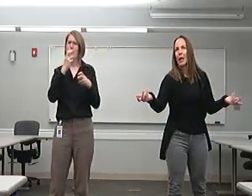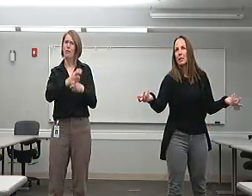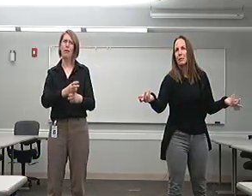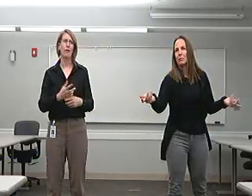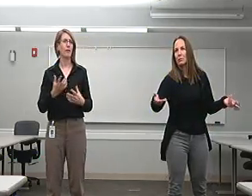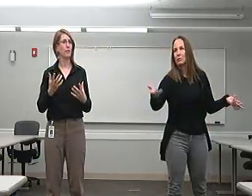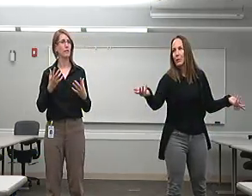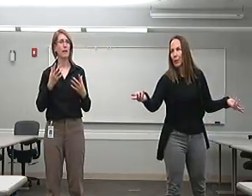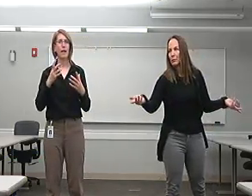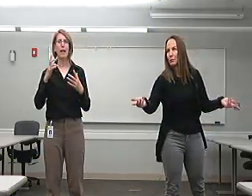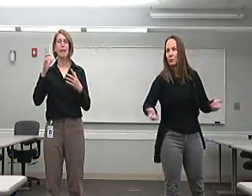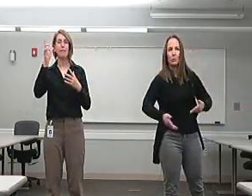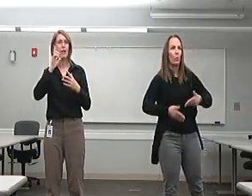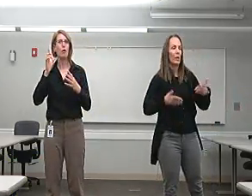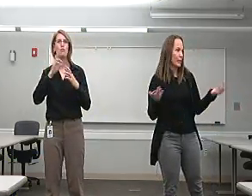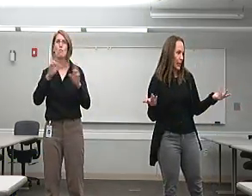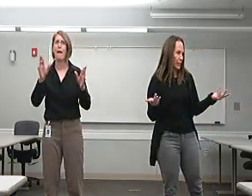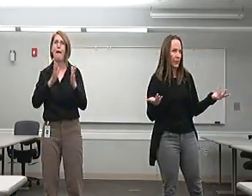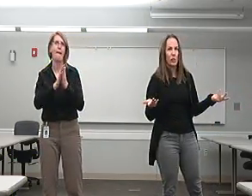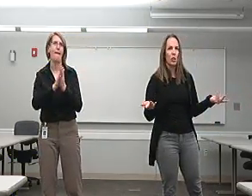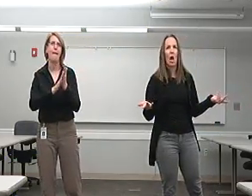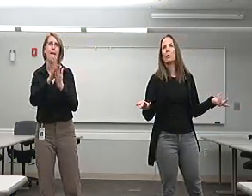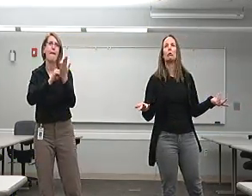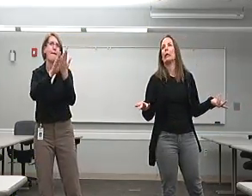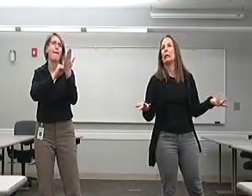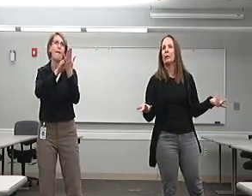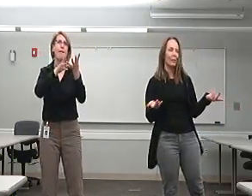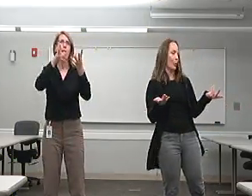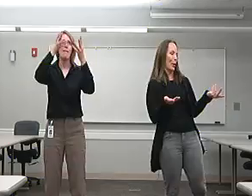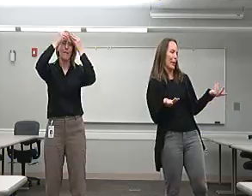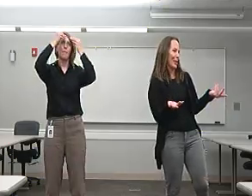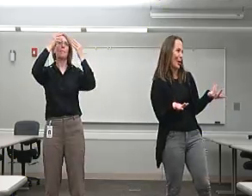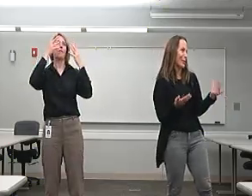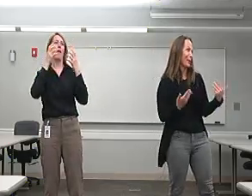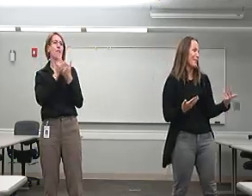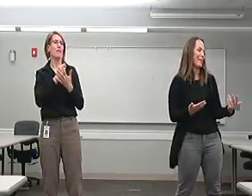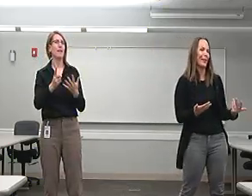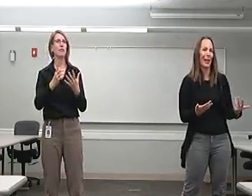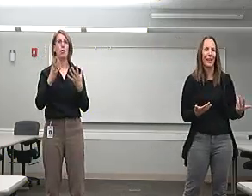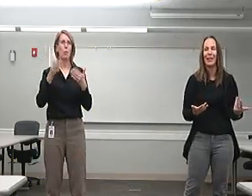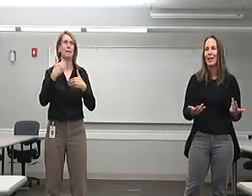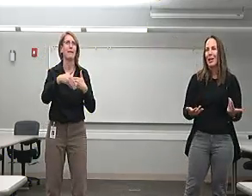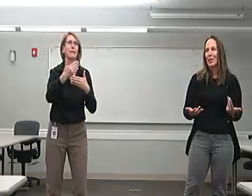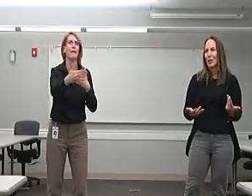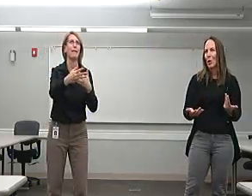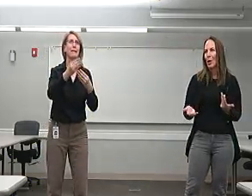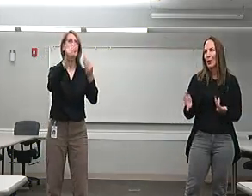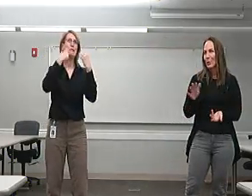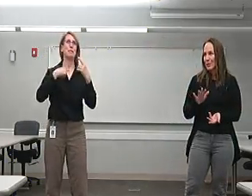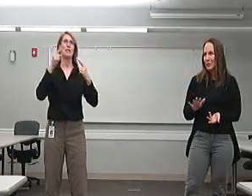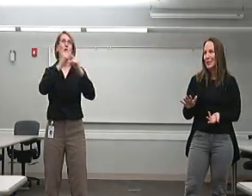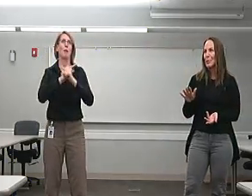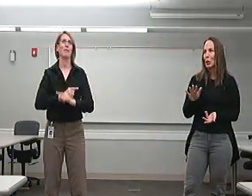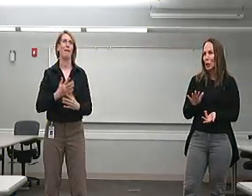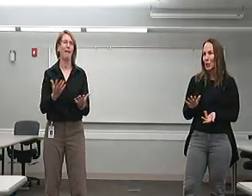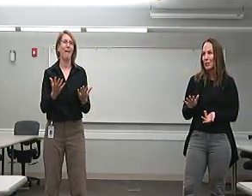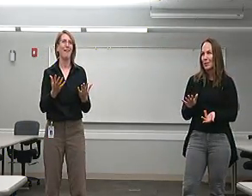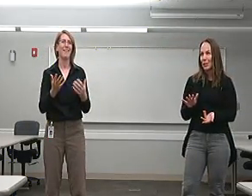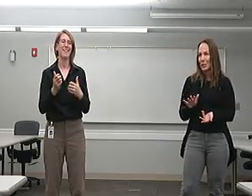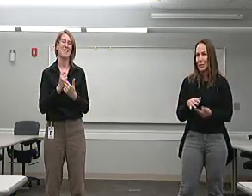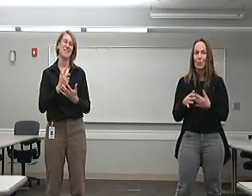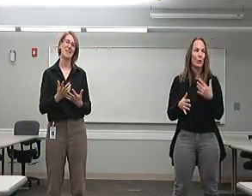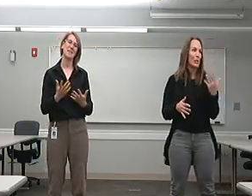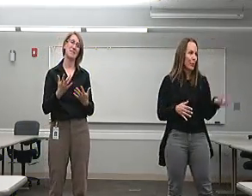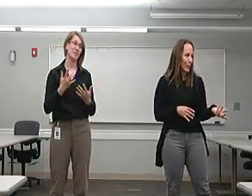know, what's next? Give us geometry. Everybody knows what it's like. So are those similar